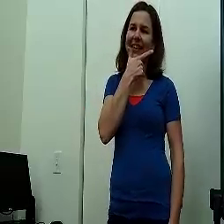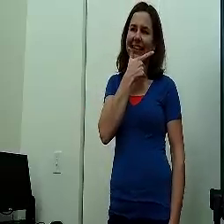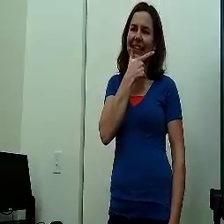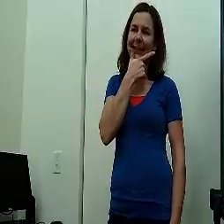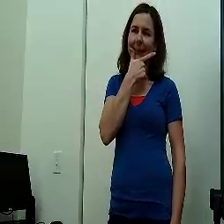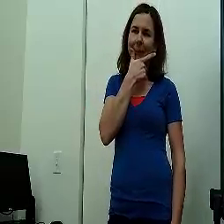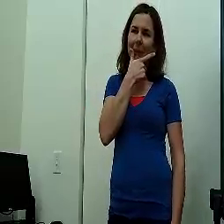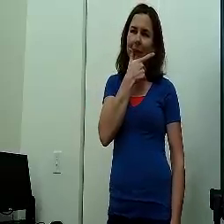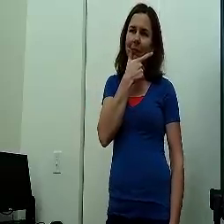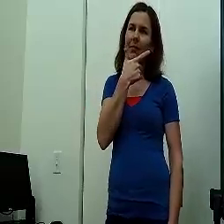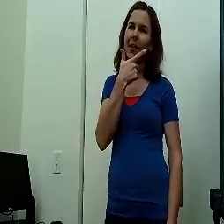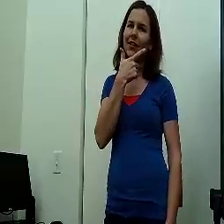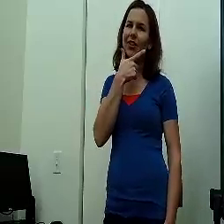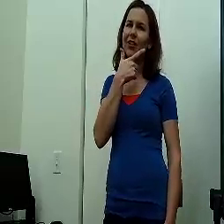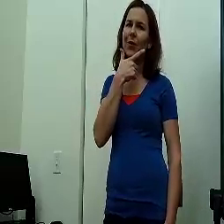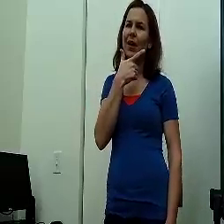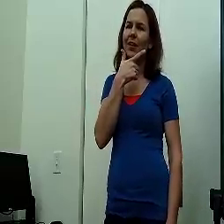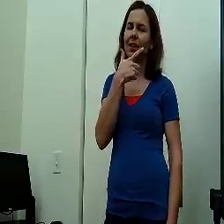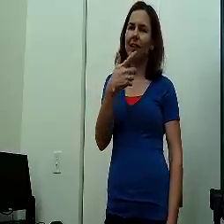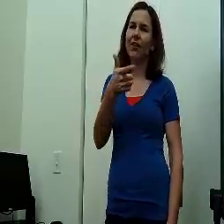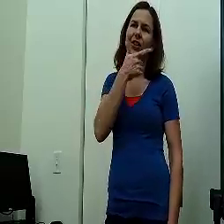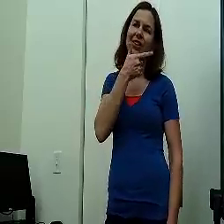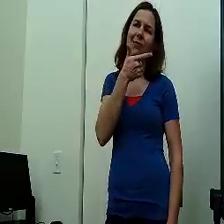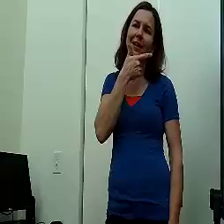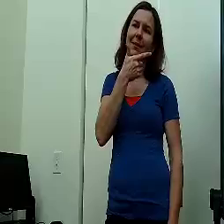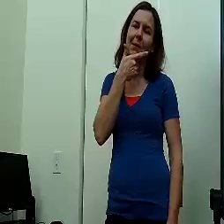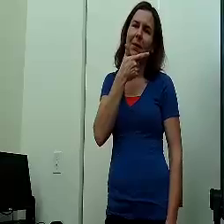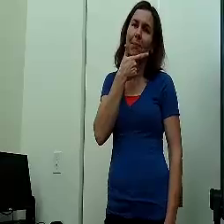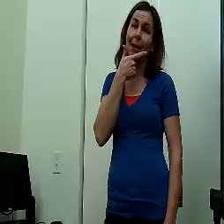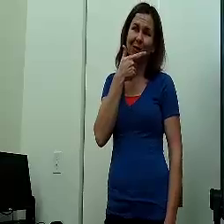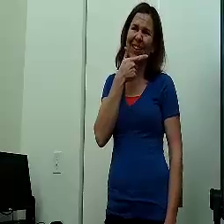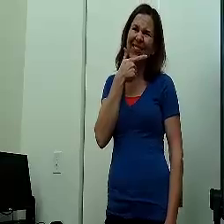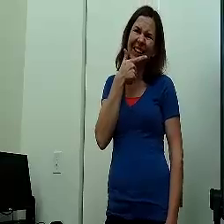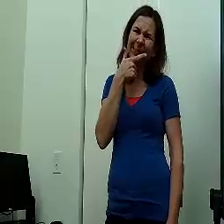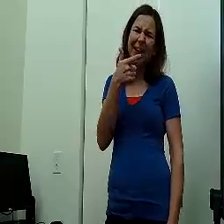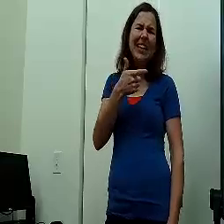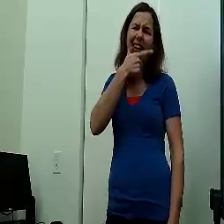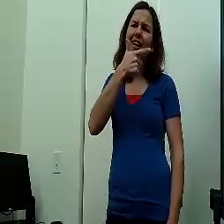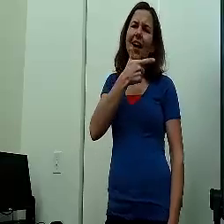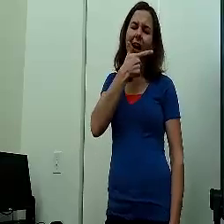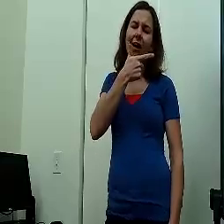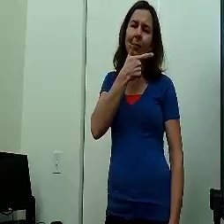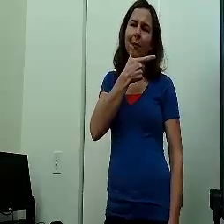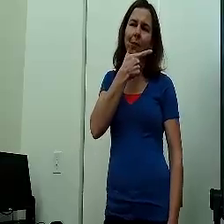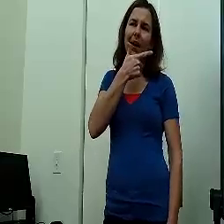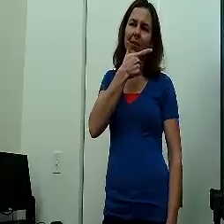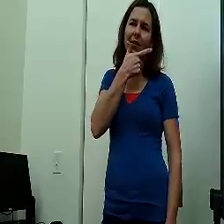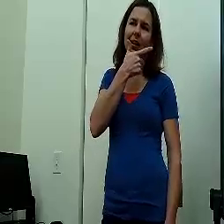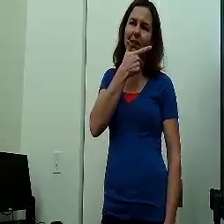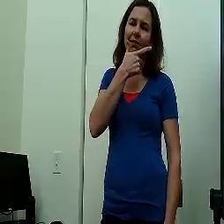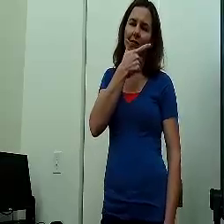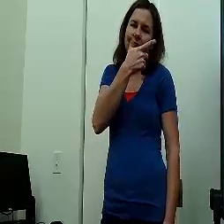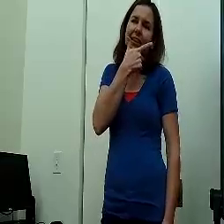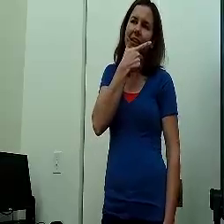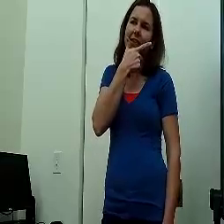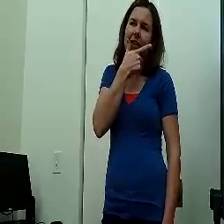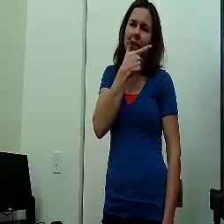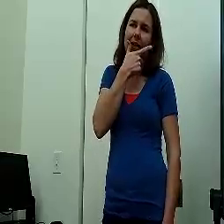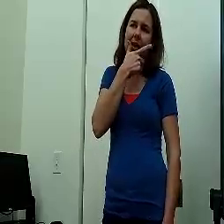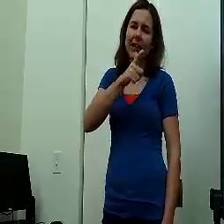this. And you just don't want it to look confused. So sometimes people bounce their lesbian rather than just leaving it right